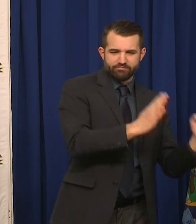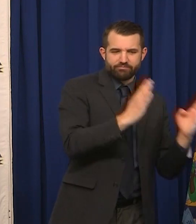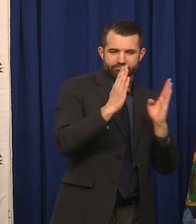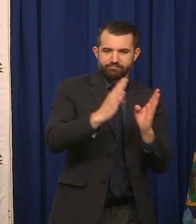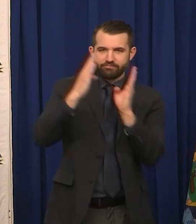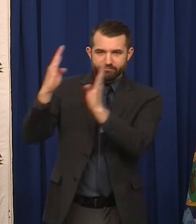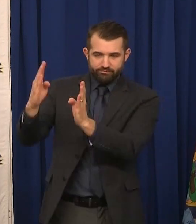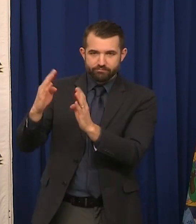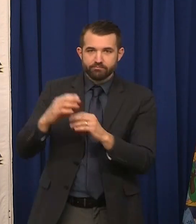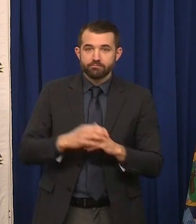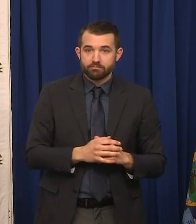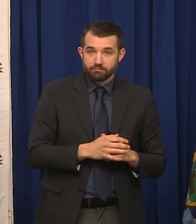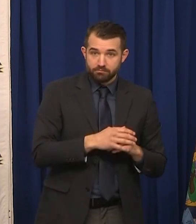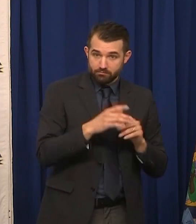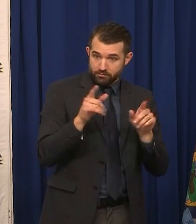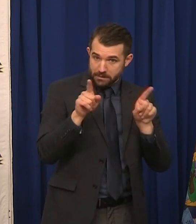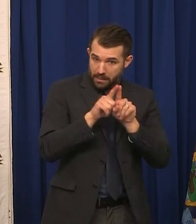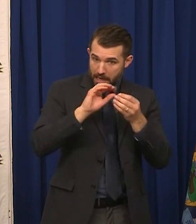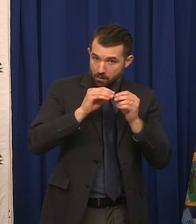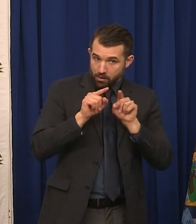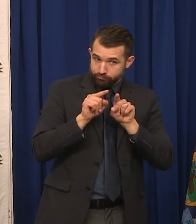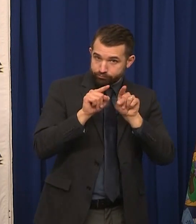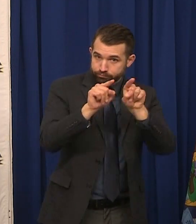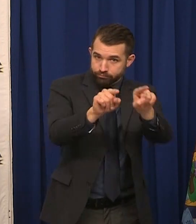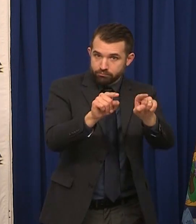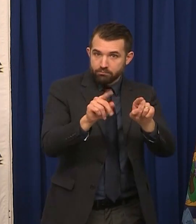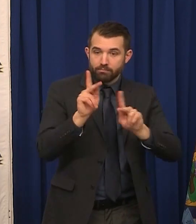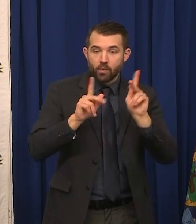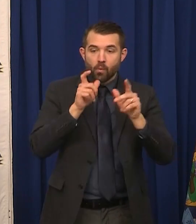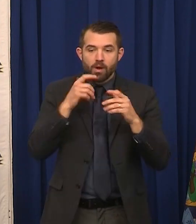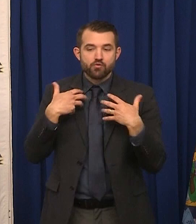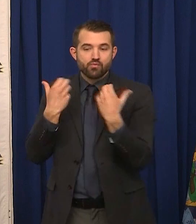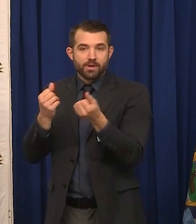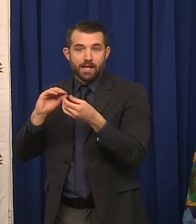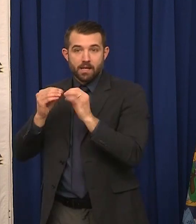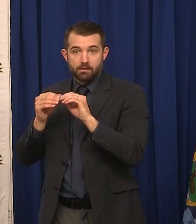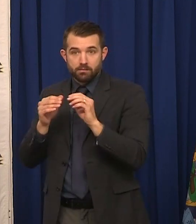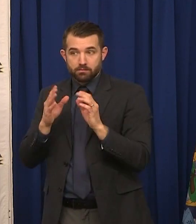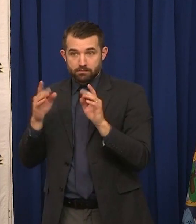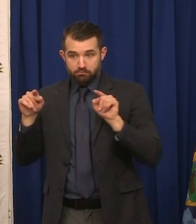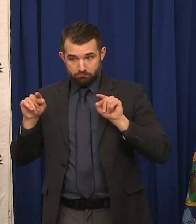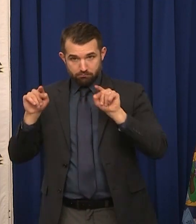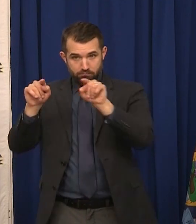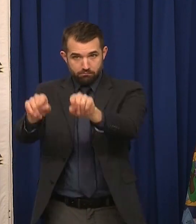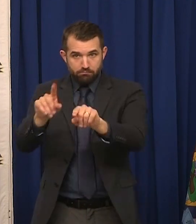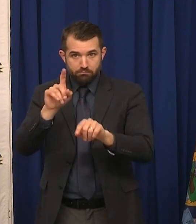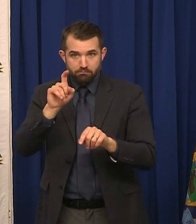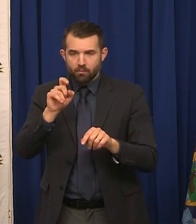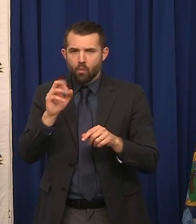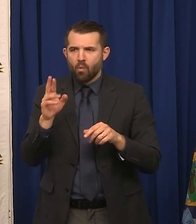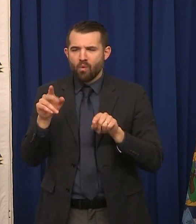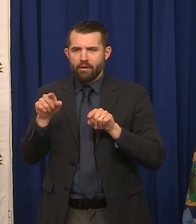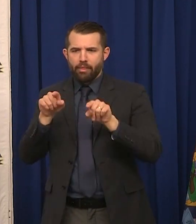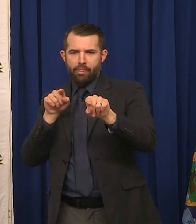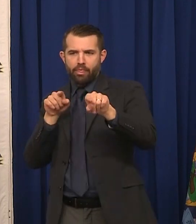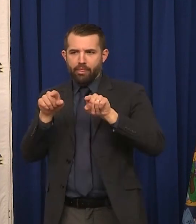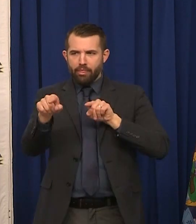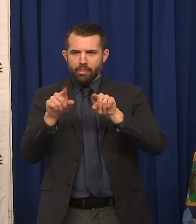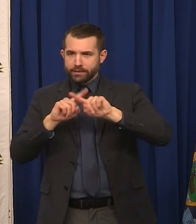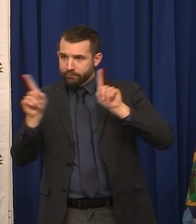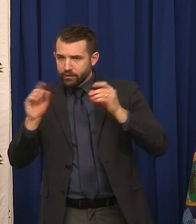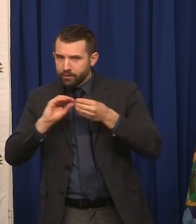with similar numbers for the people who have recovered and whether we're sort of seeing parity between those. Is that an accurate way to,